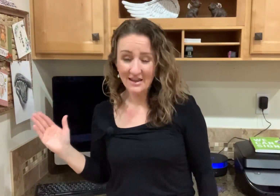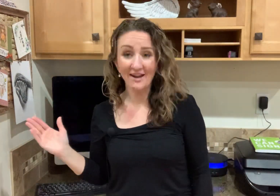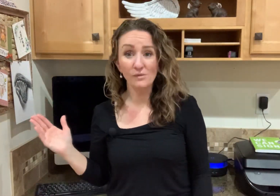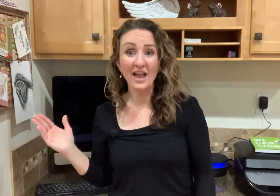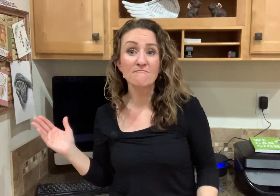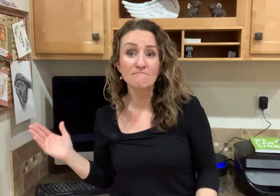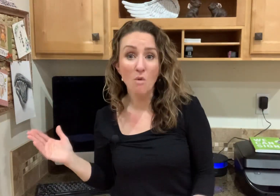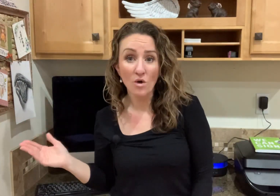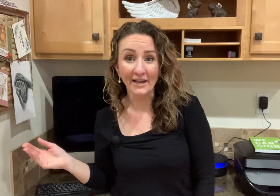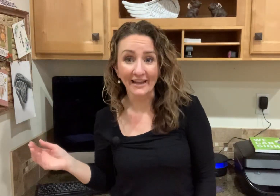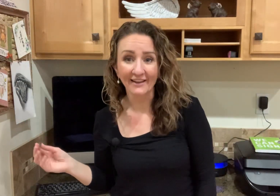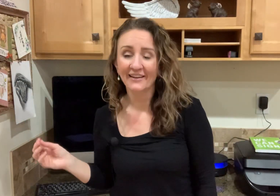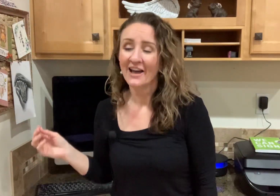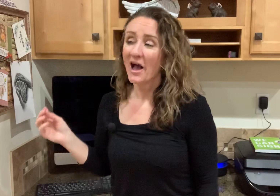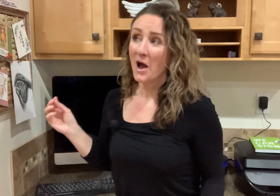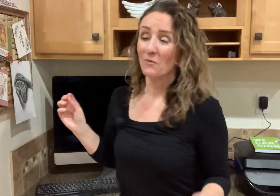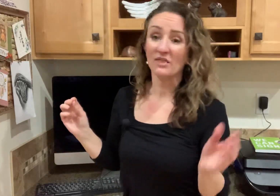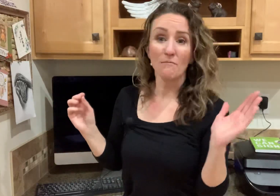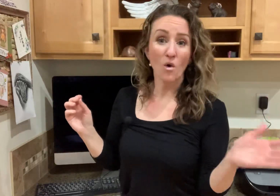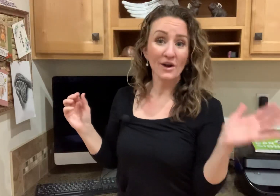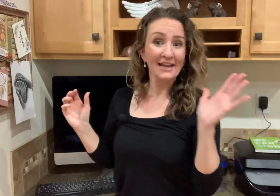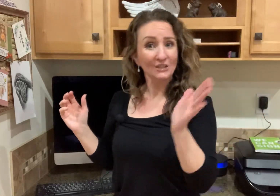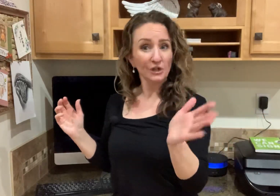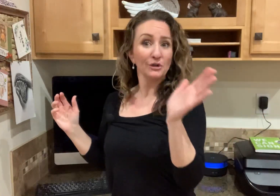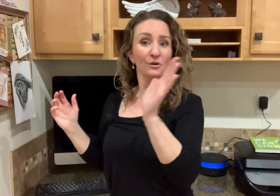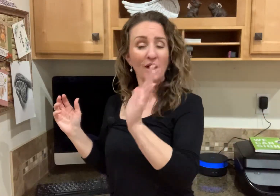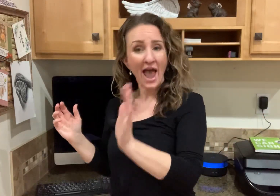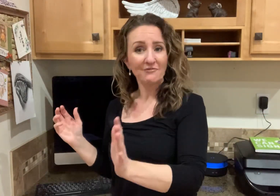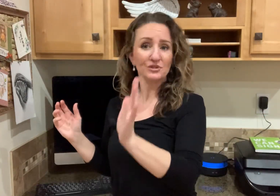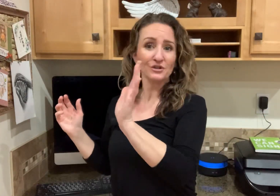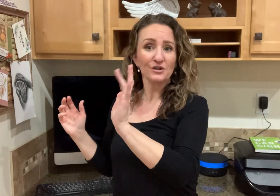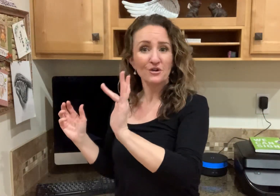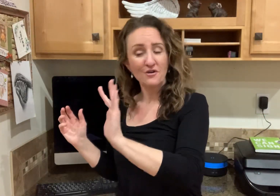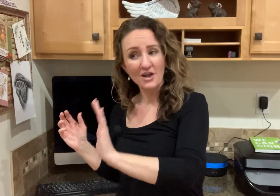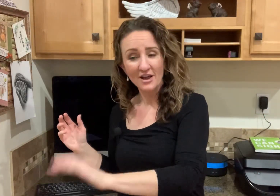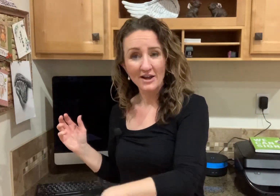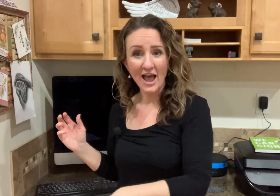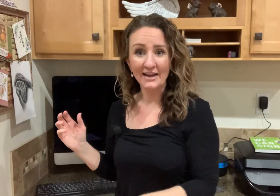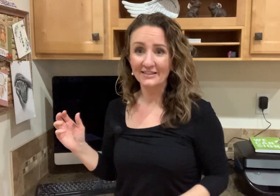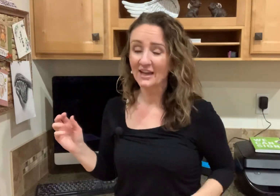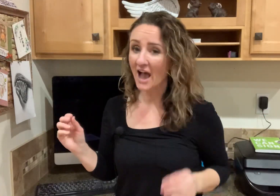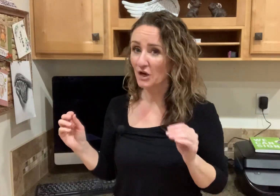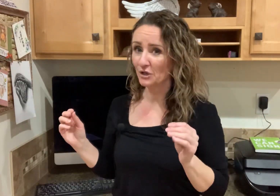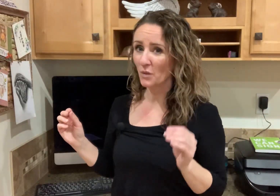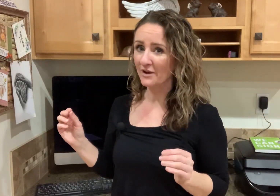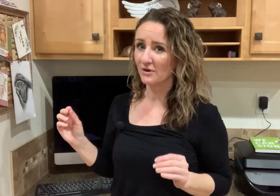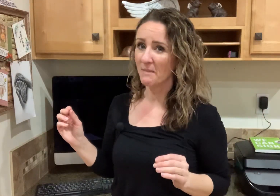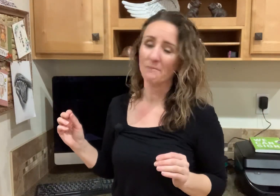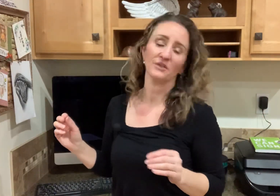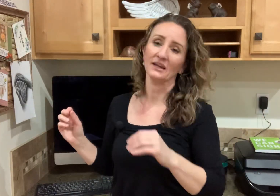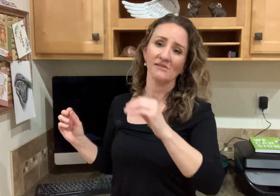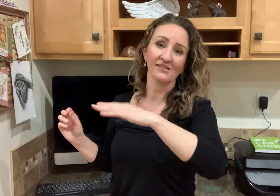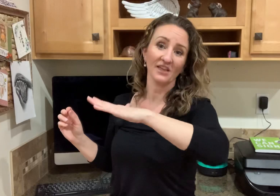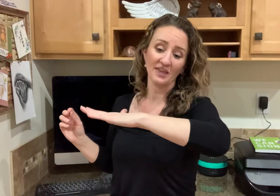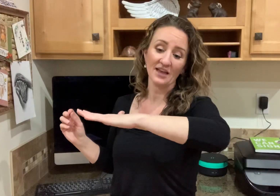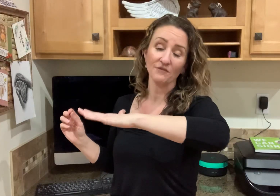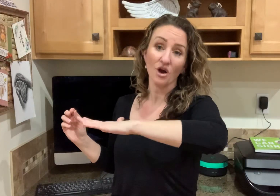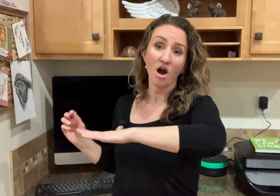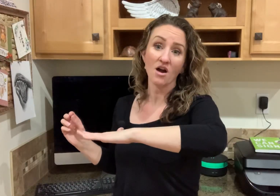Next we have morning. With morning, noon, afternoon, night, a good way to remember these is to think of your arm